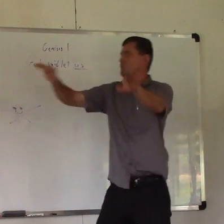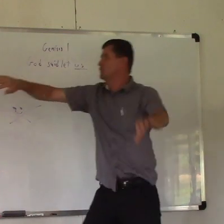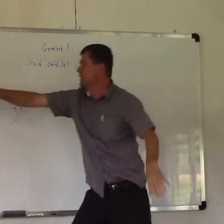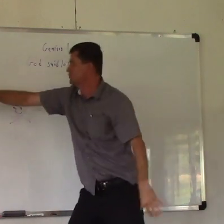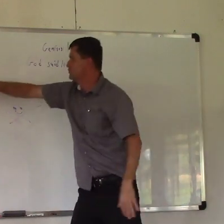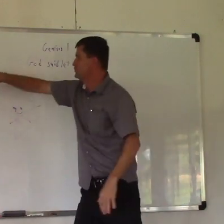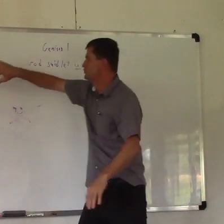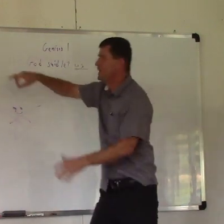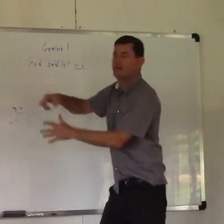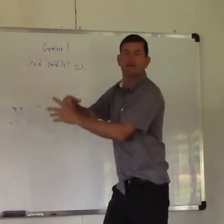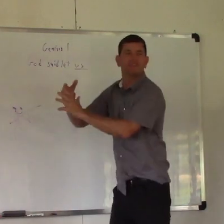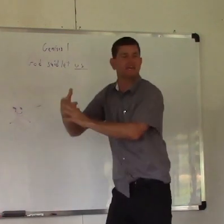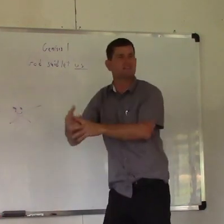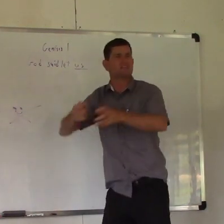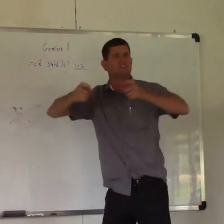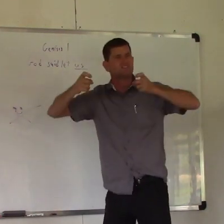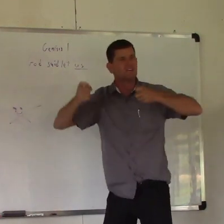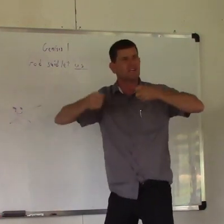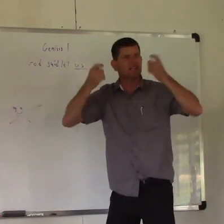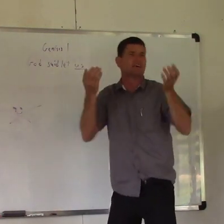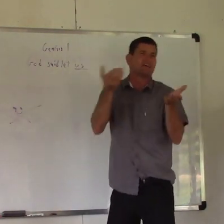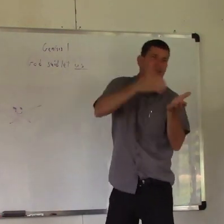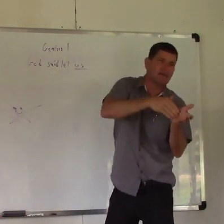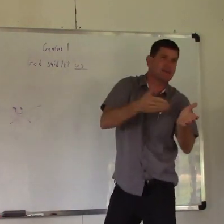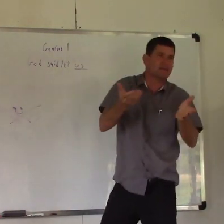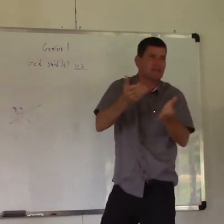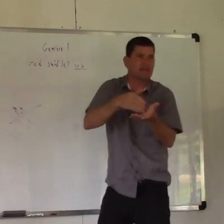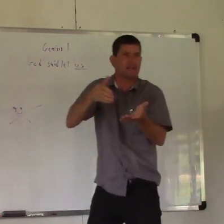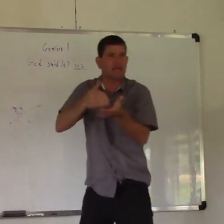free. And then, sin again, again, again.